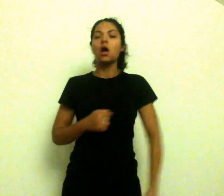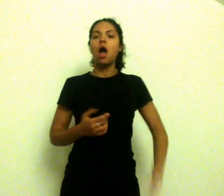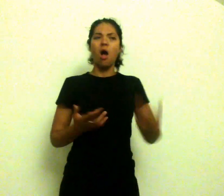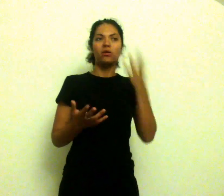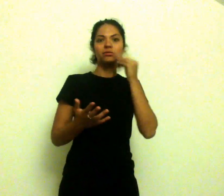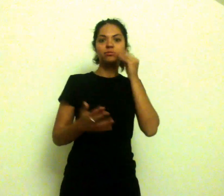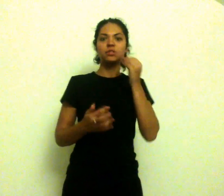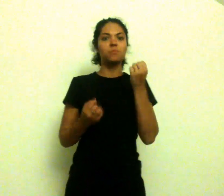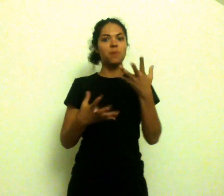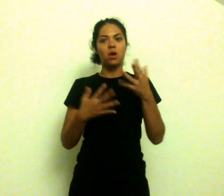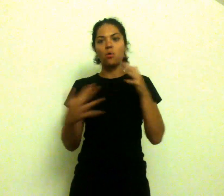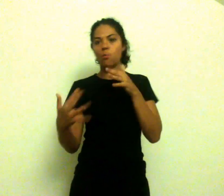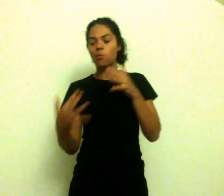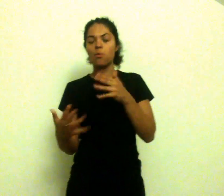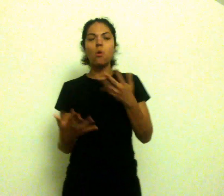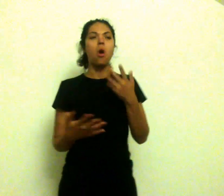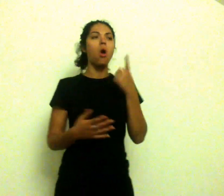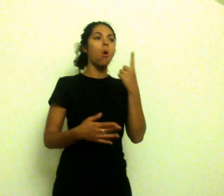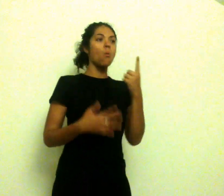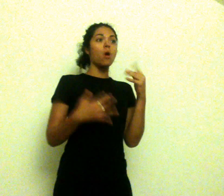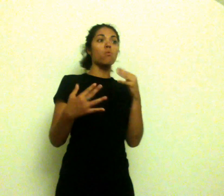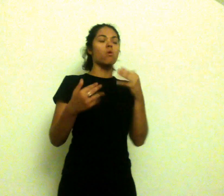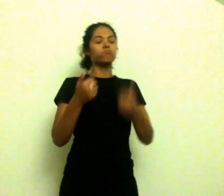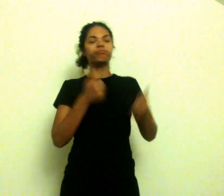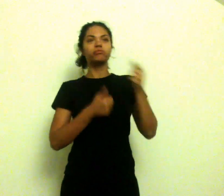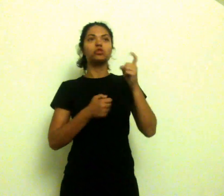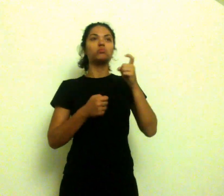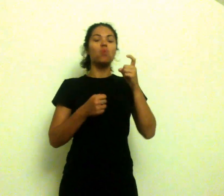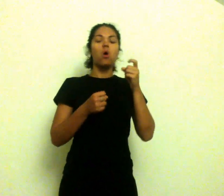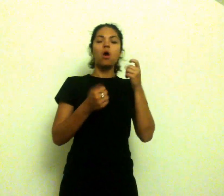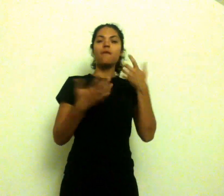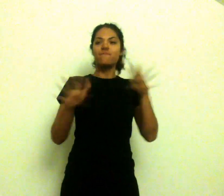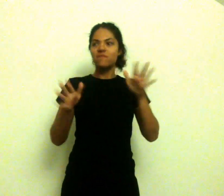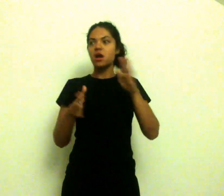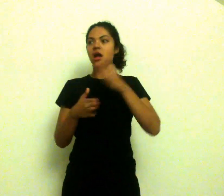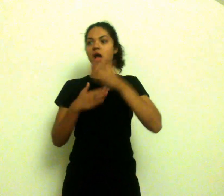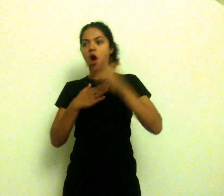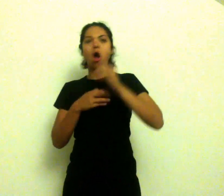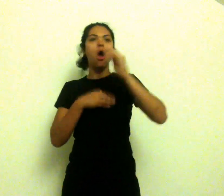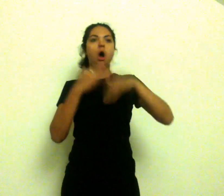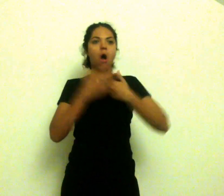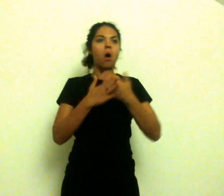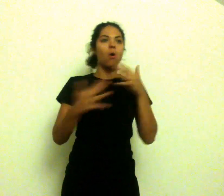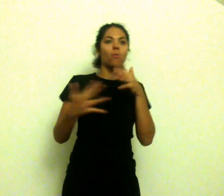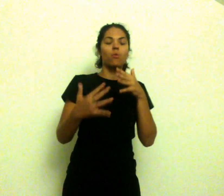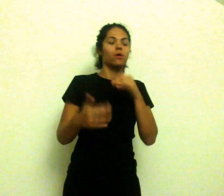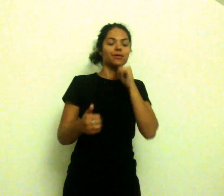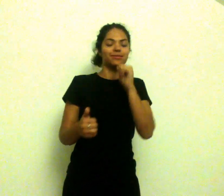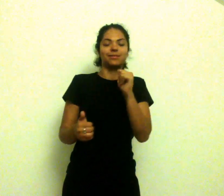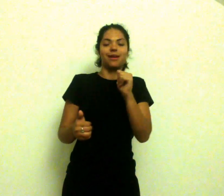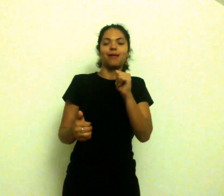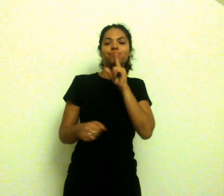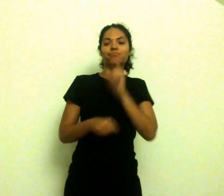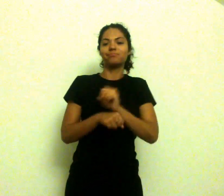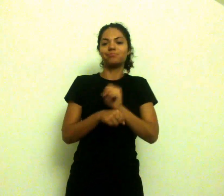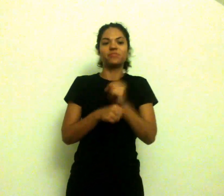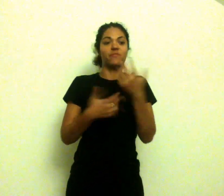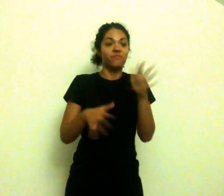war that was supposed to end all wars did not end all wars. And we found out at the end of this century that the German atheistic